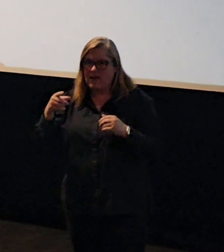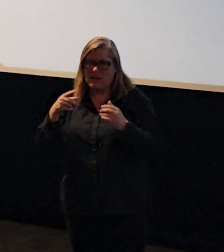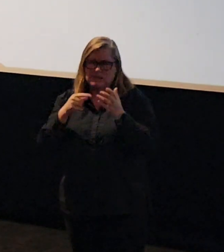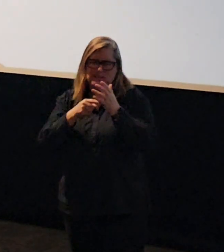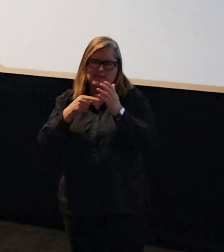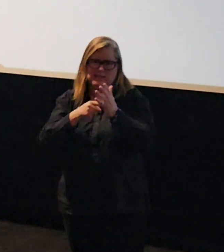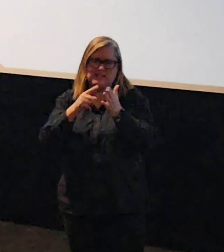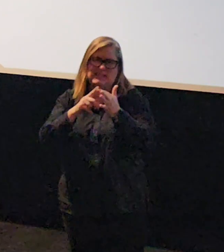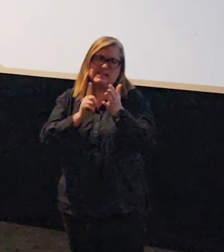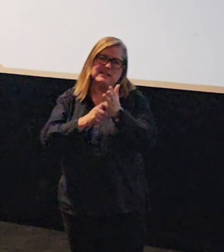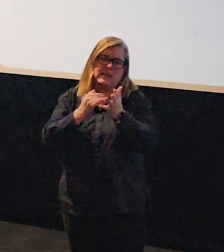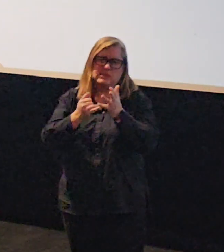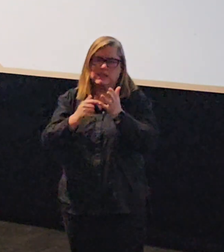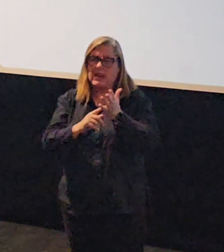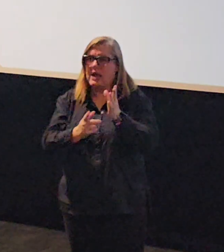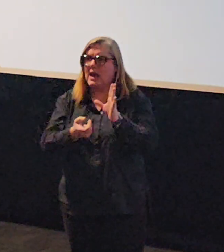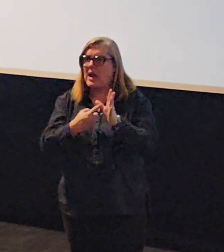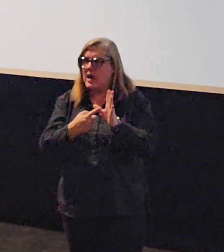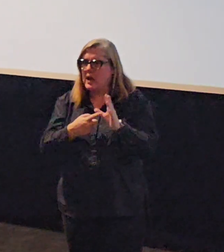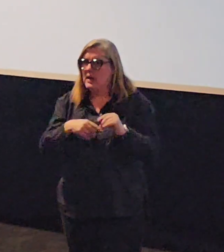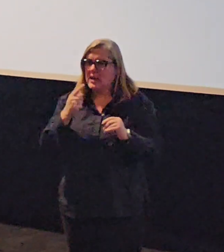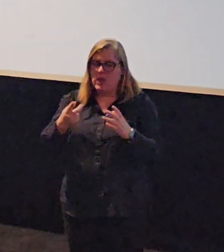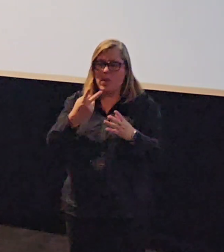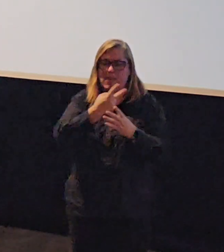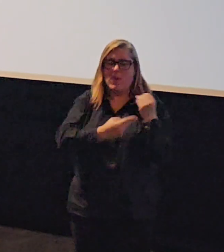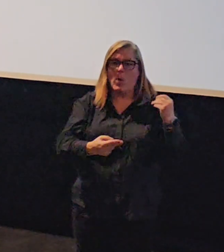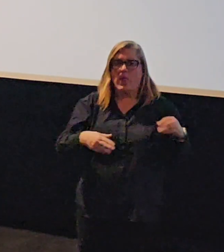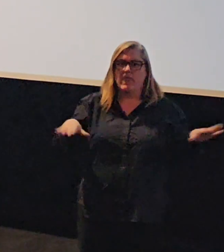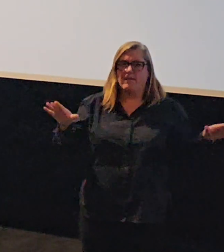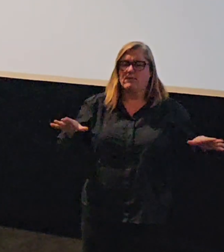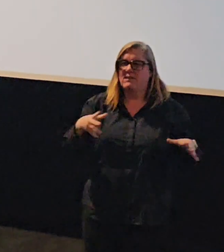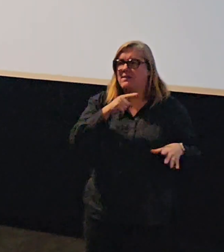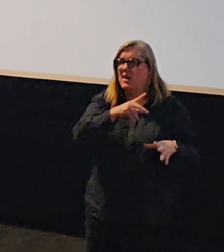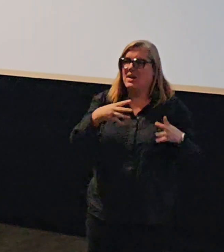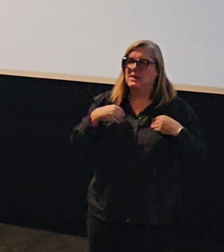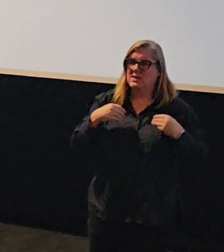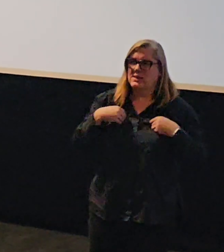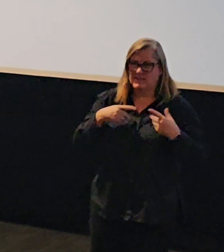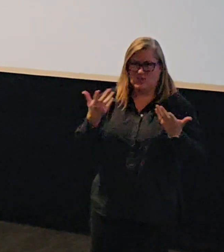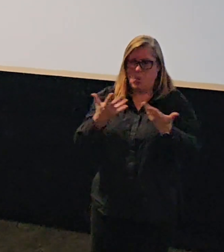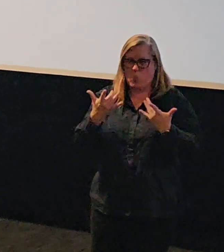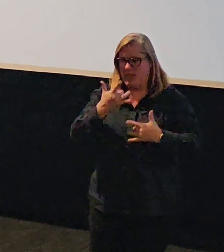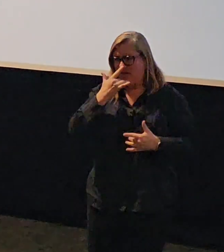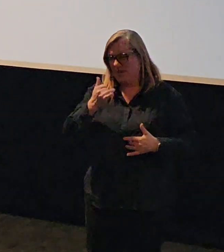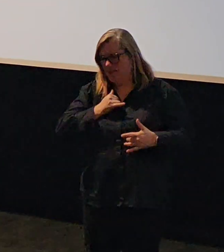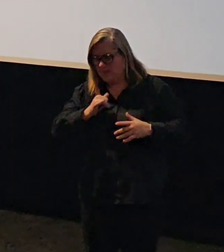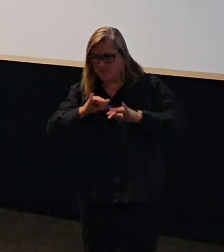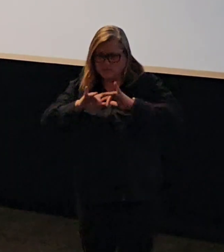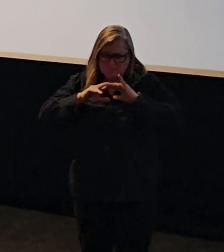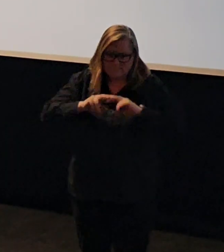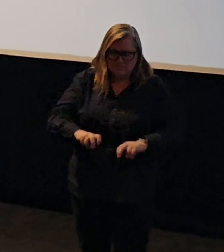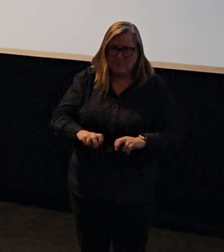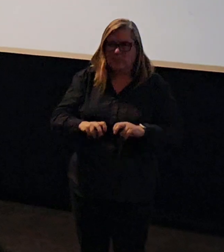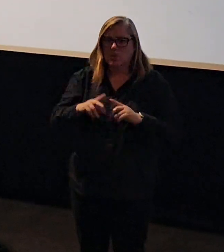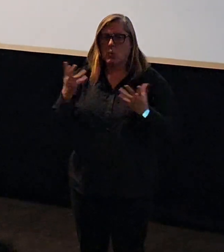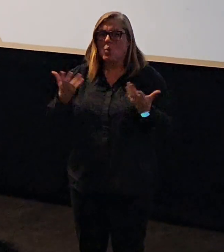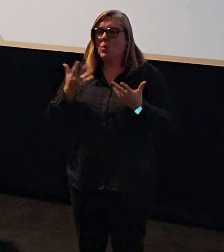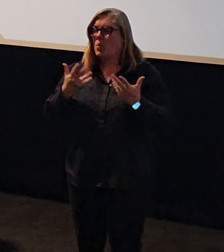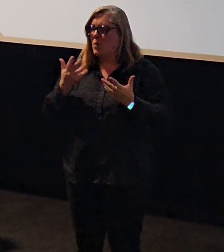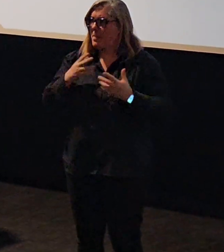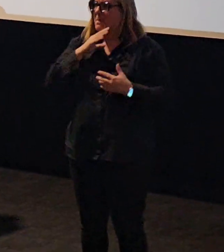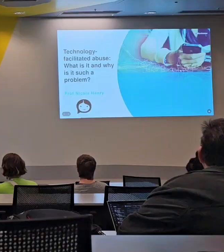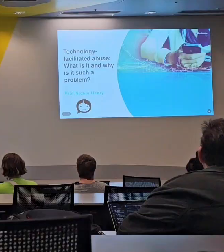three. No, there were two, and they're both CEOs of flying car companies. So, where is the rigor? What's missing from that